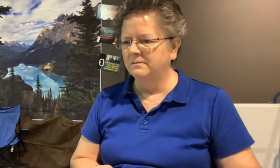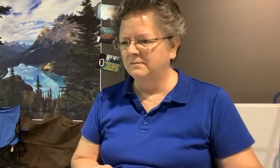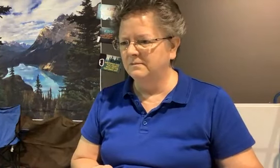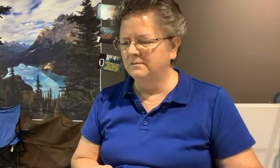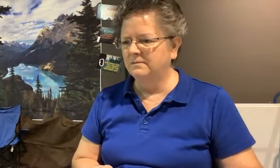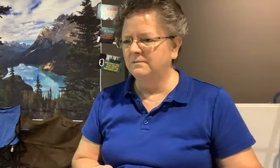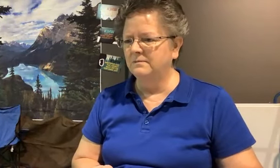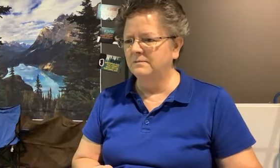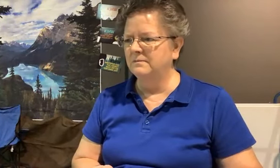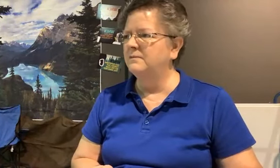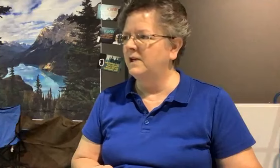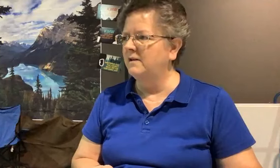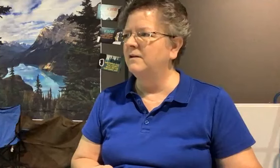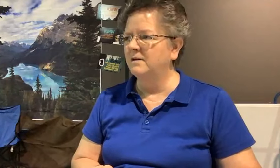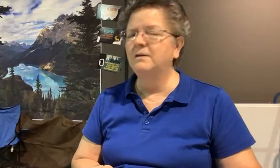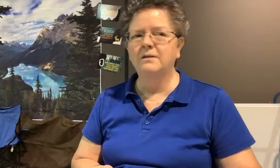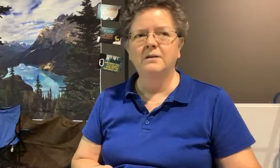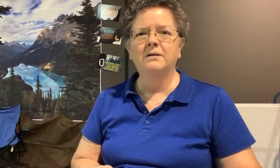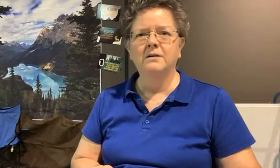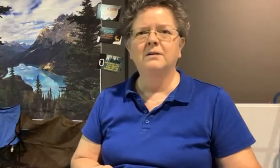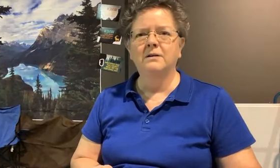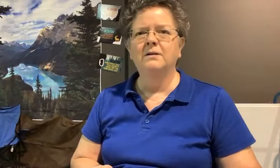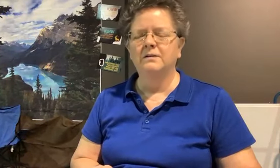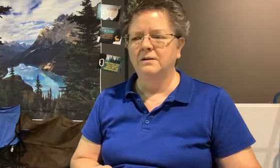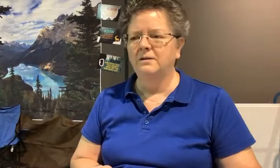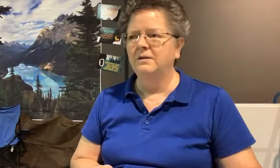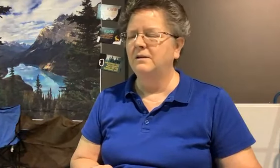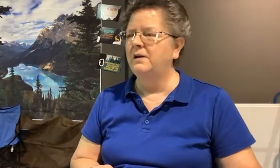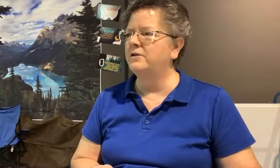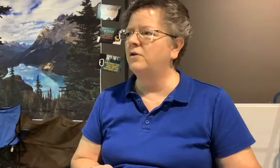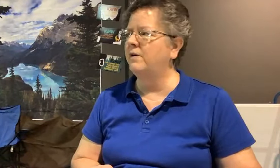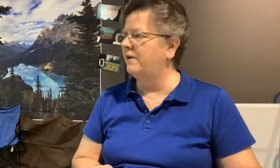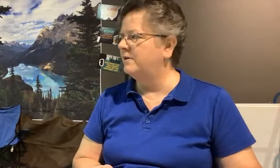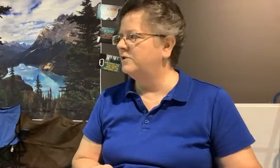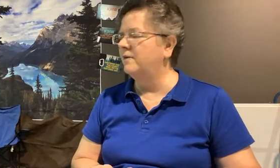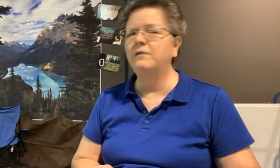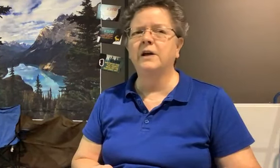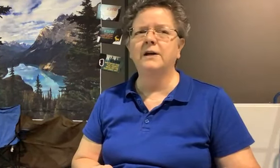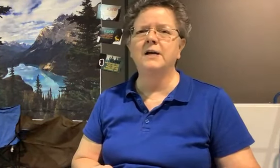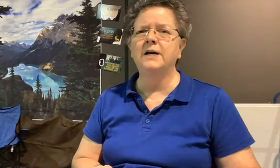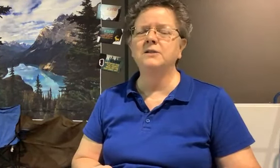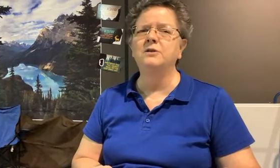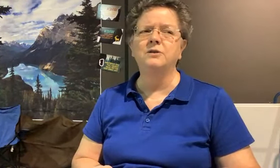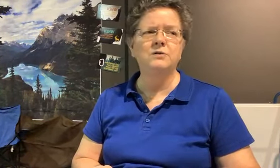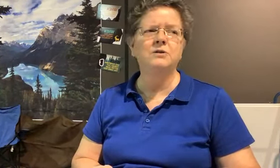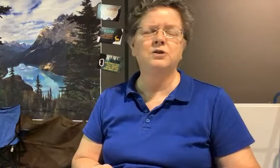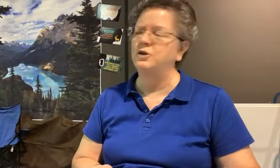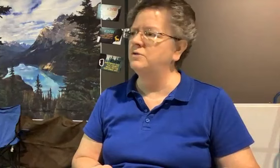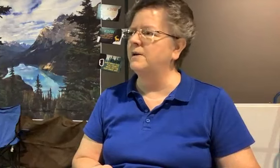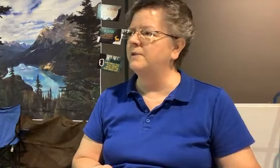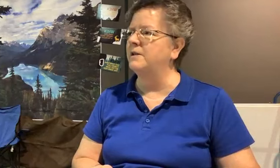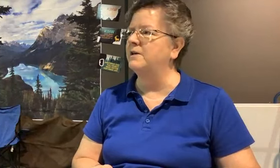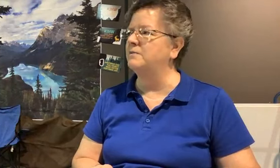take care of us too. Those angel armies are there for us as well. Yeah, so do you ever feel like God's asking you to do something that is